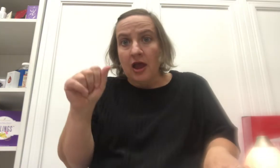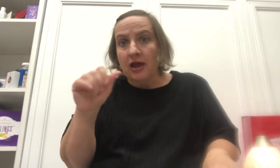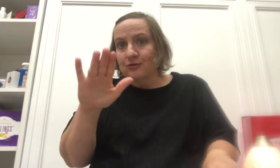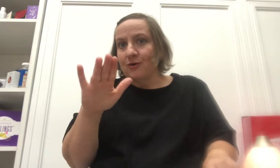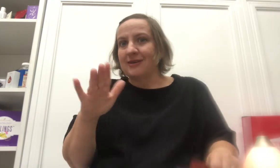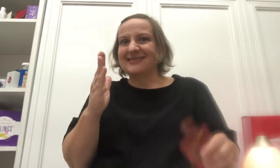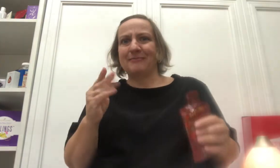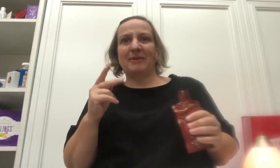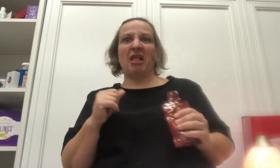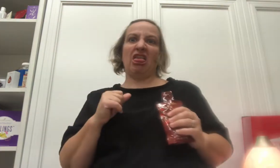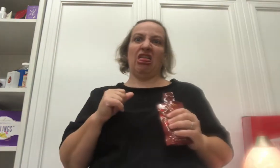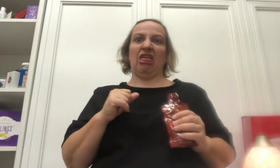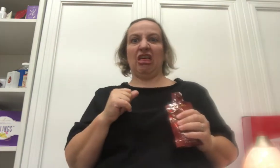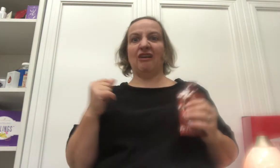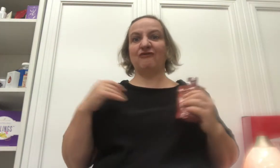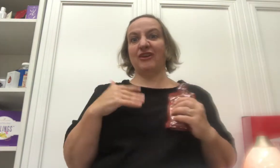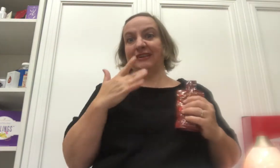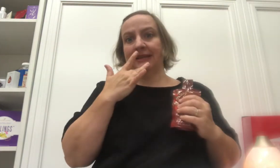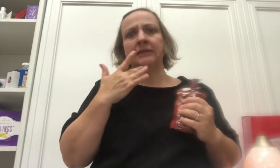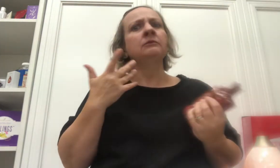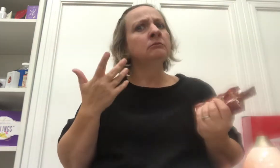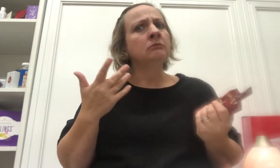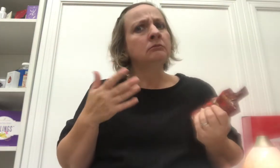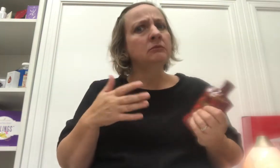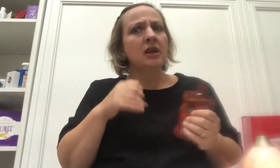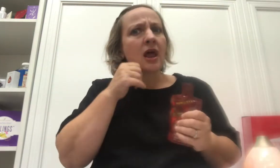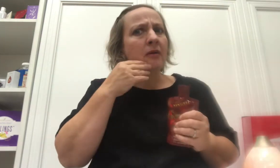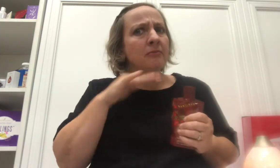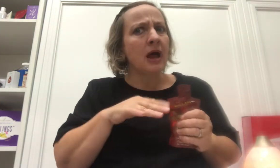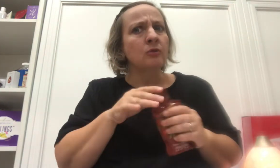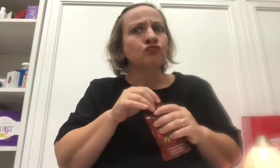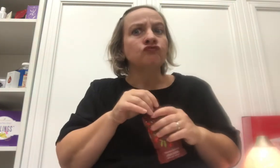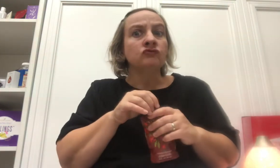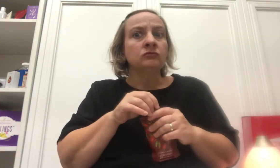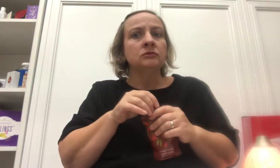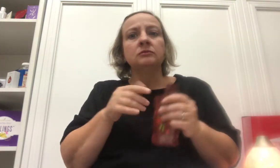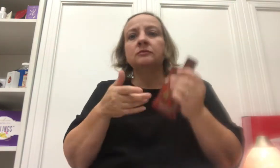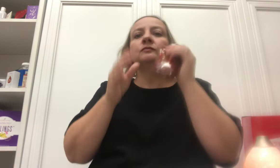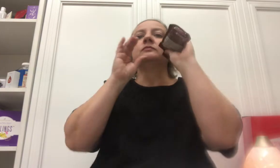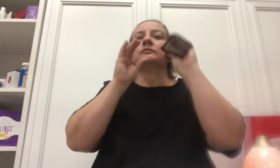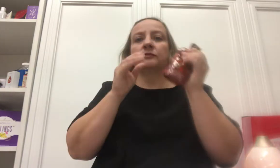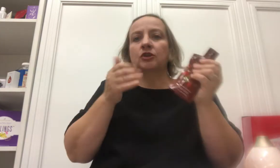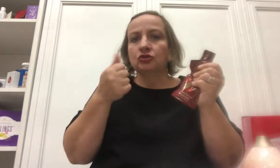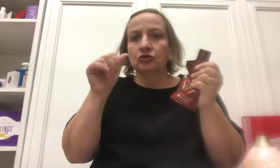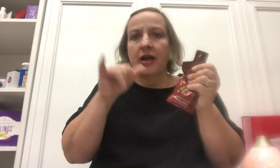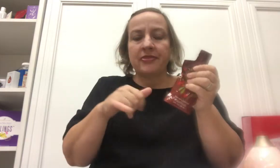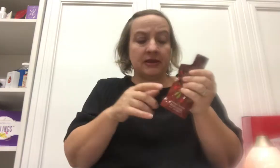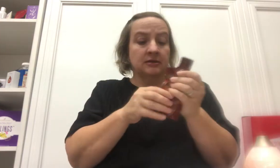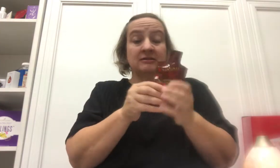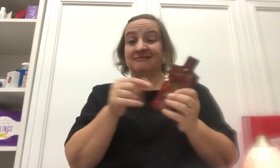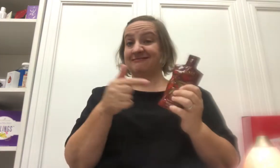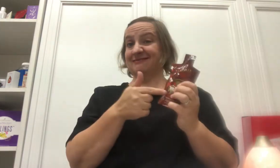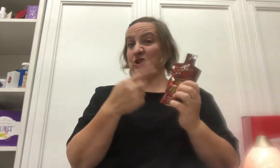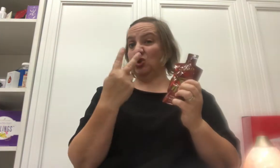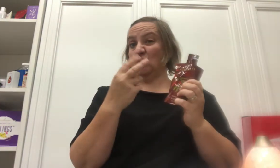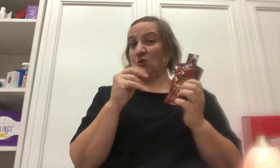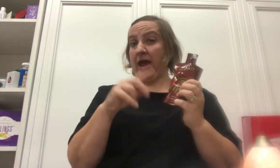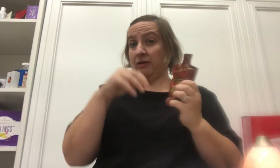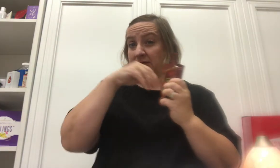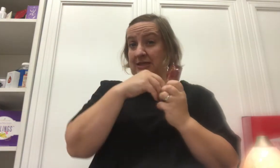They feel great. So please try this. I know some people get afraid to try it, but try one of